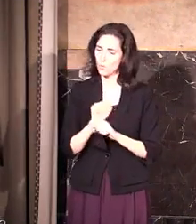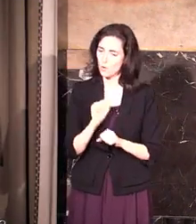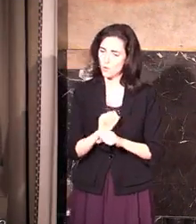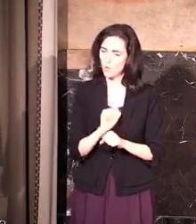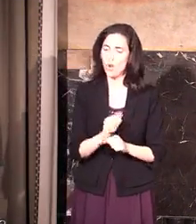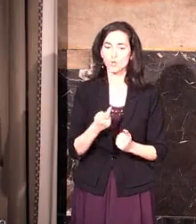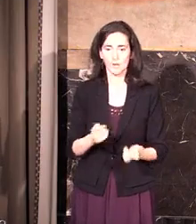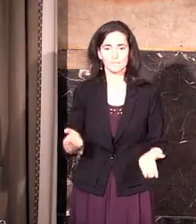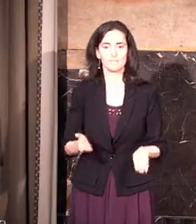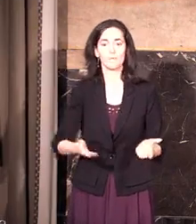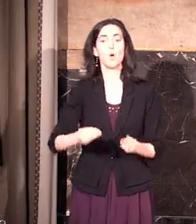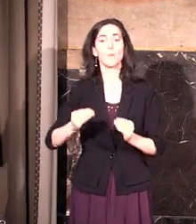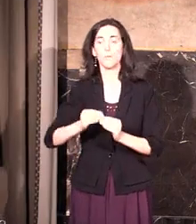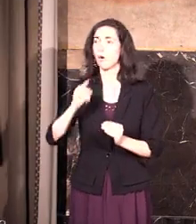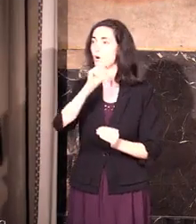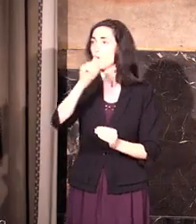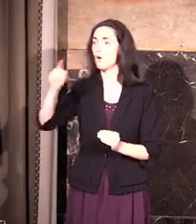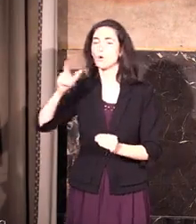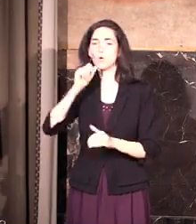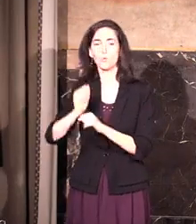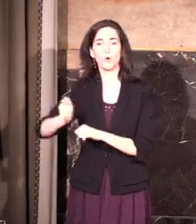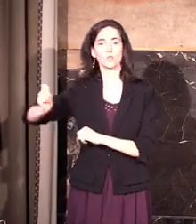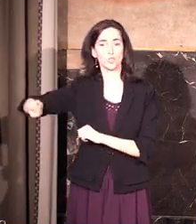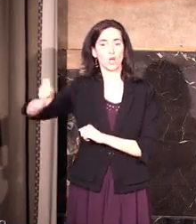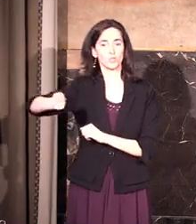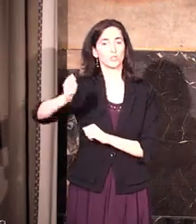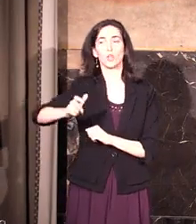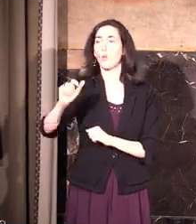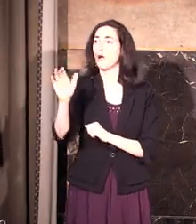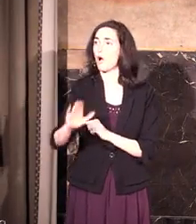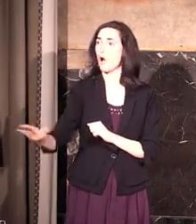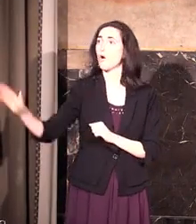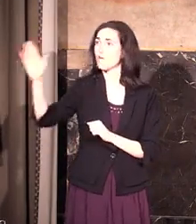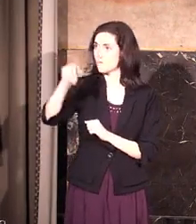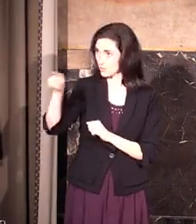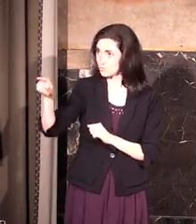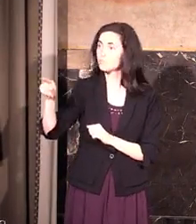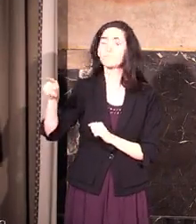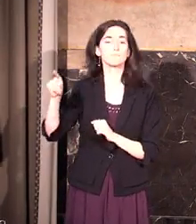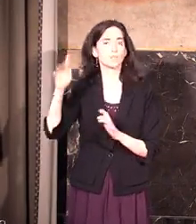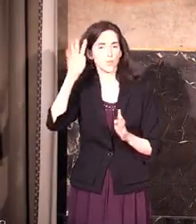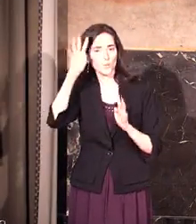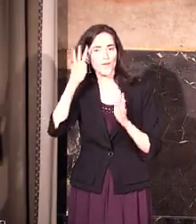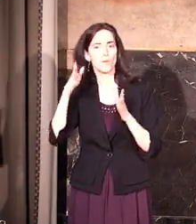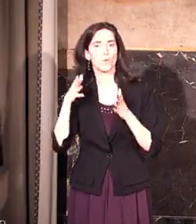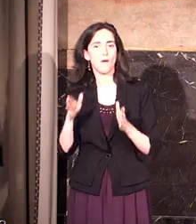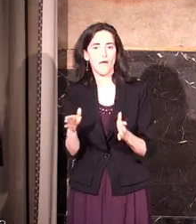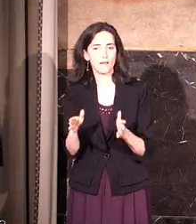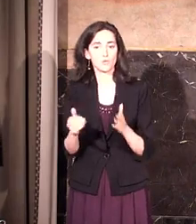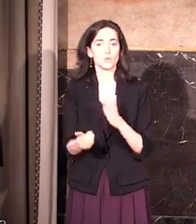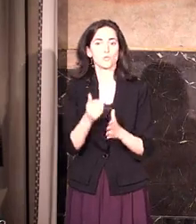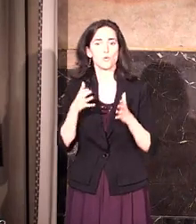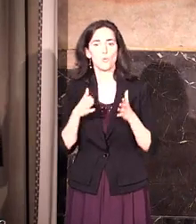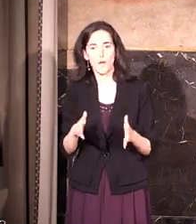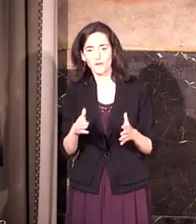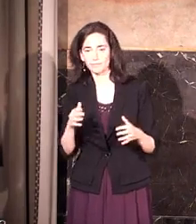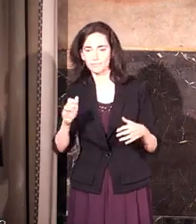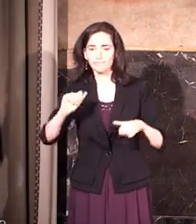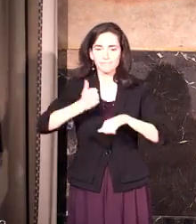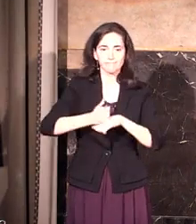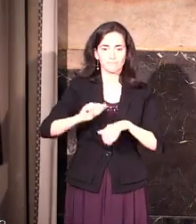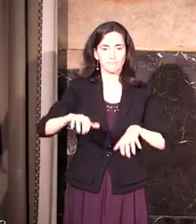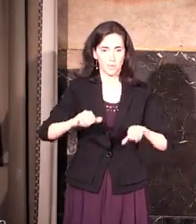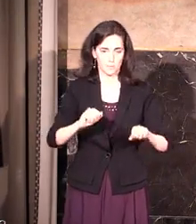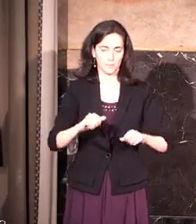and get more judges around the state of Louisiana to take an innovative approach. Finally, I